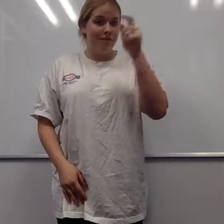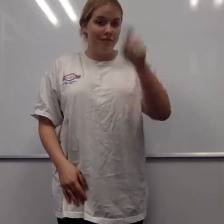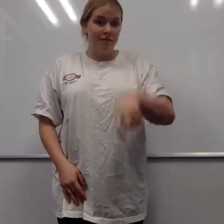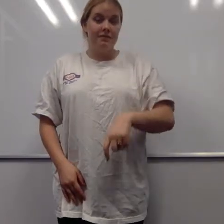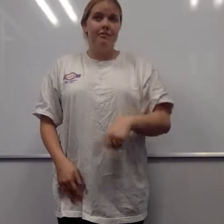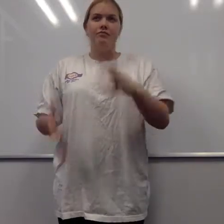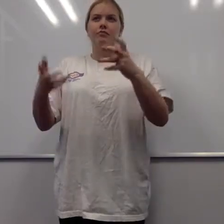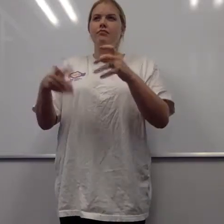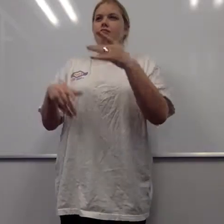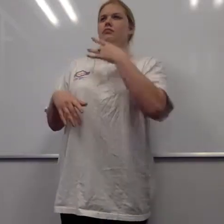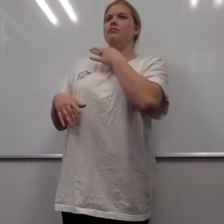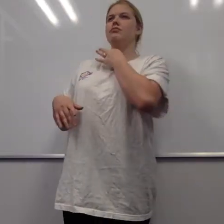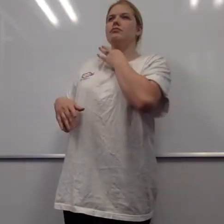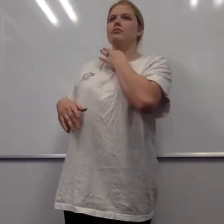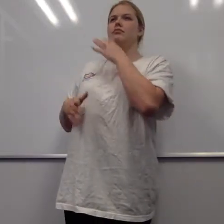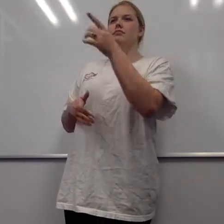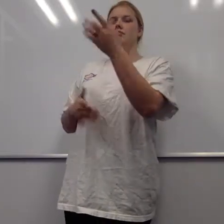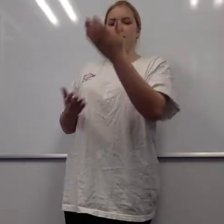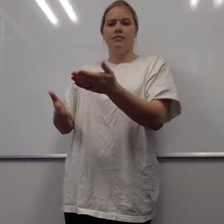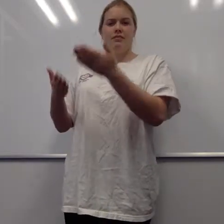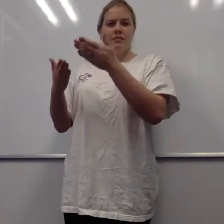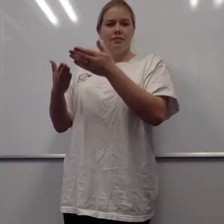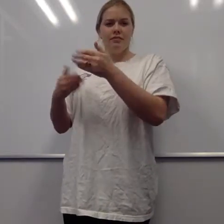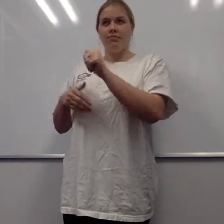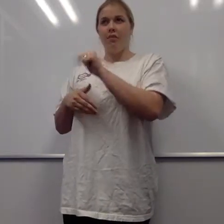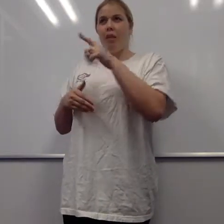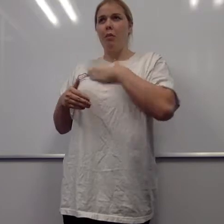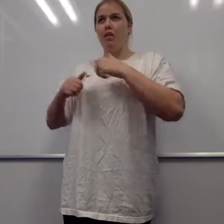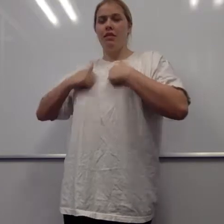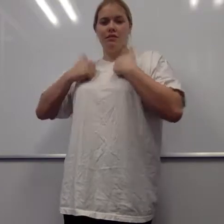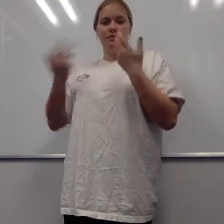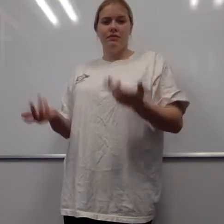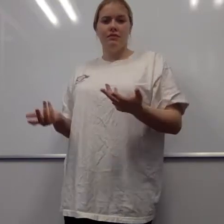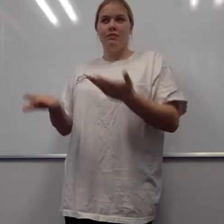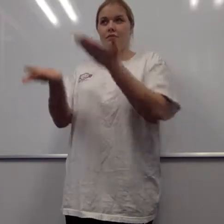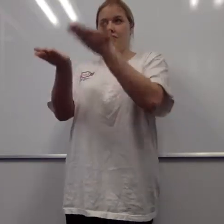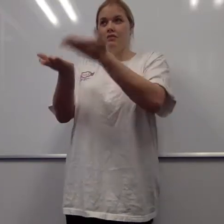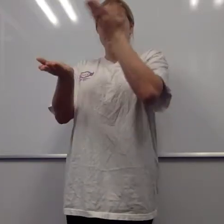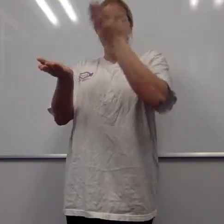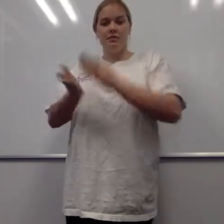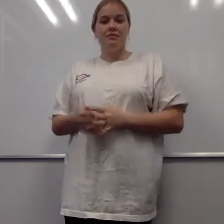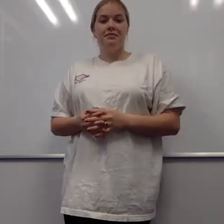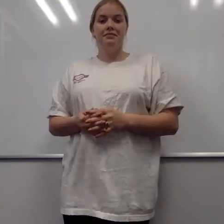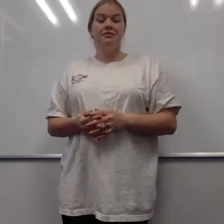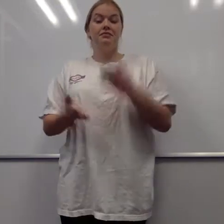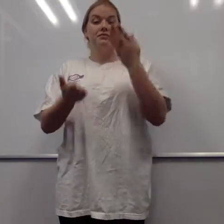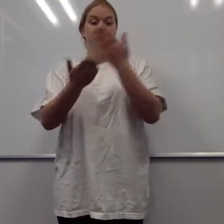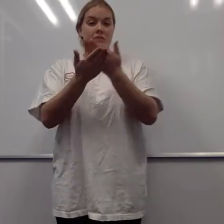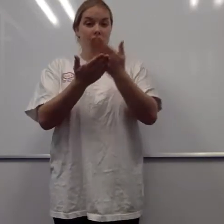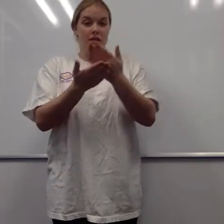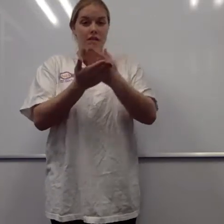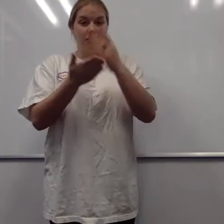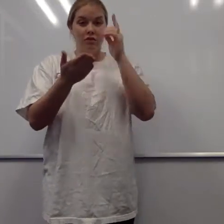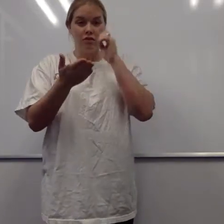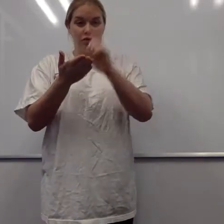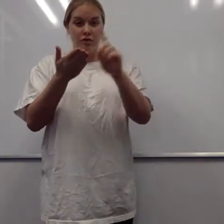wonder, is this all there is? And according to the research, what predicts this despair is not